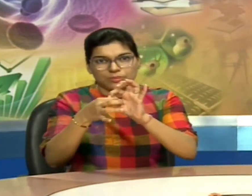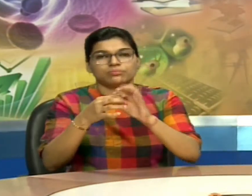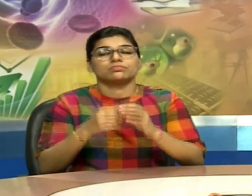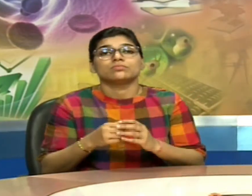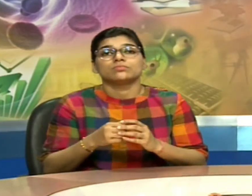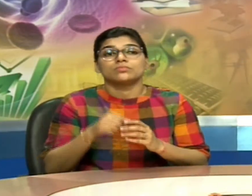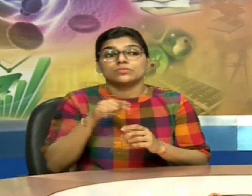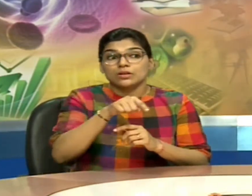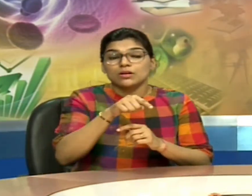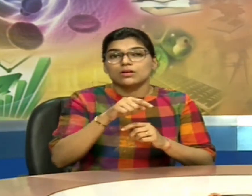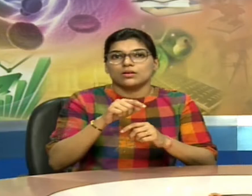This Earth Hour